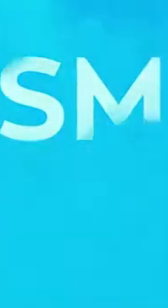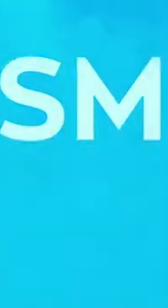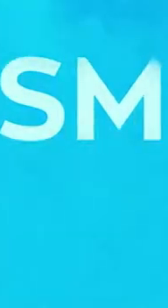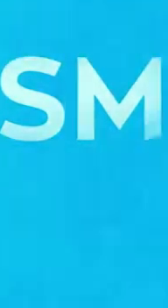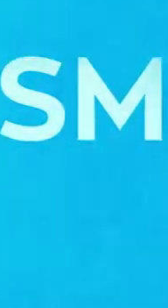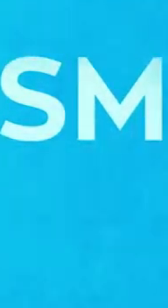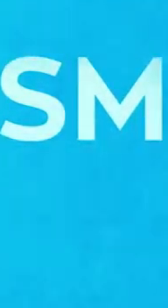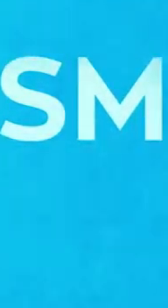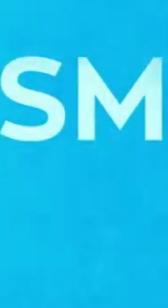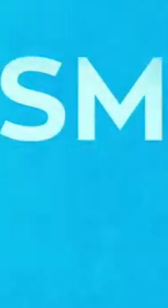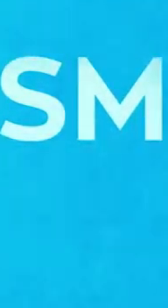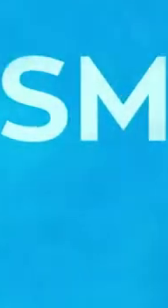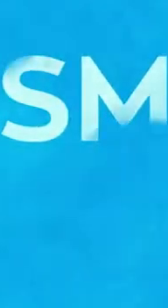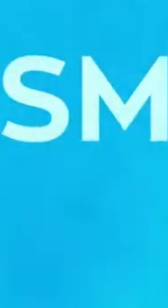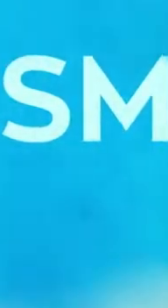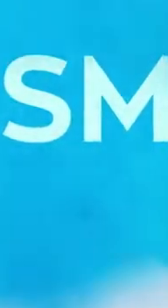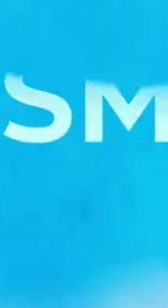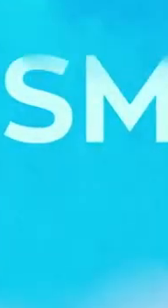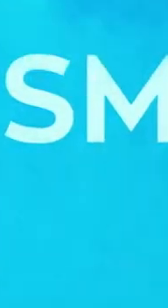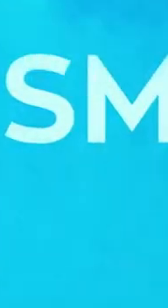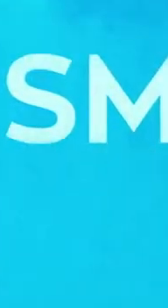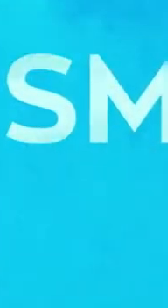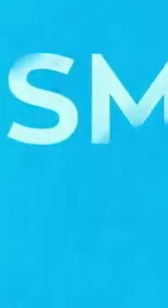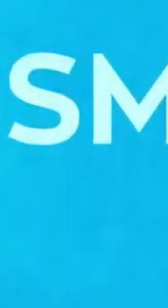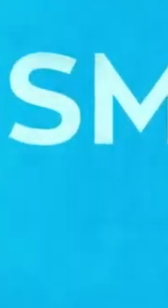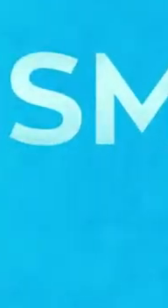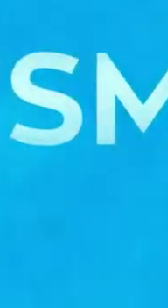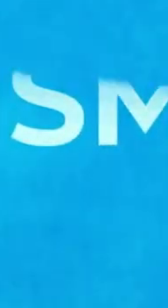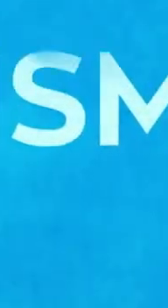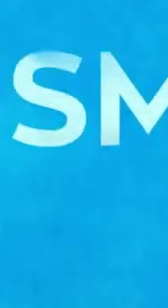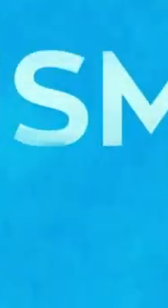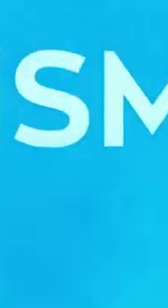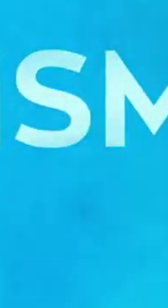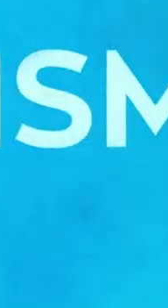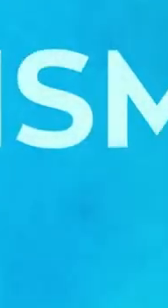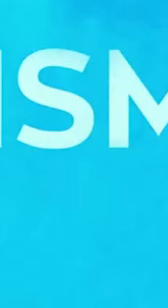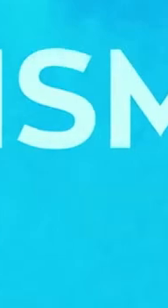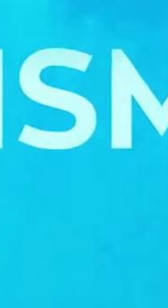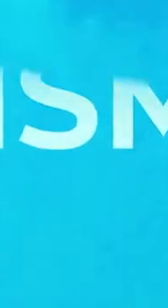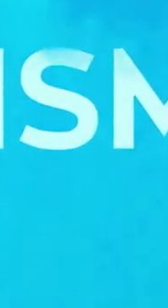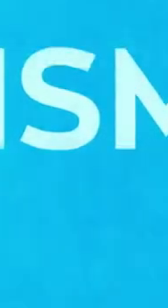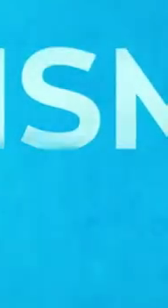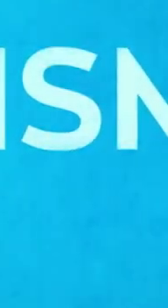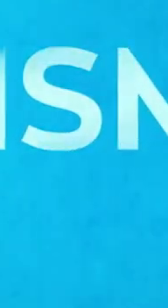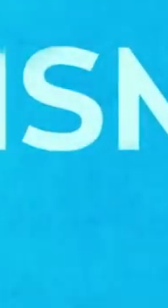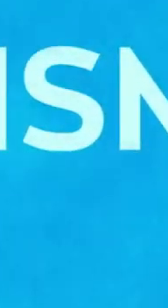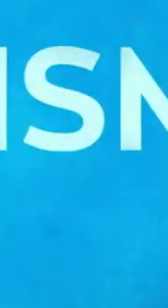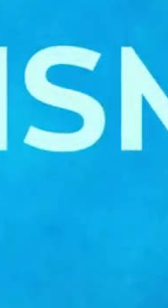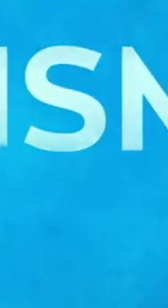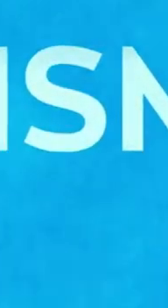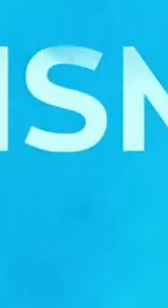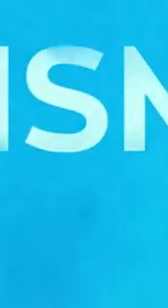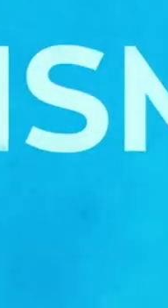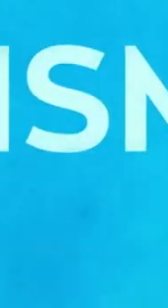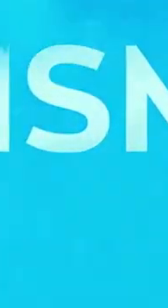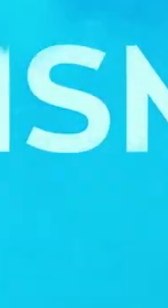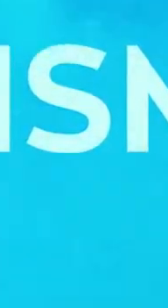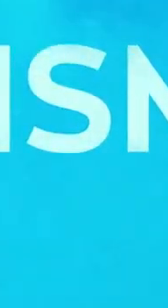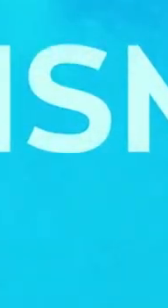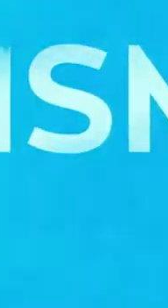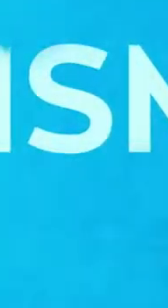uh there there will be a party for him at our place at five because that's becoming the standard place to celebrate amen